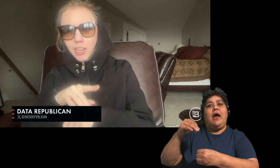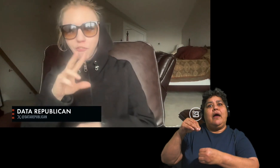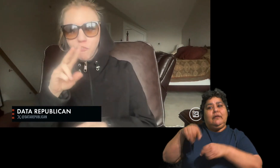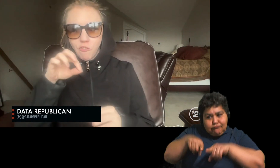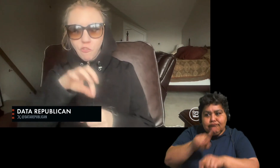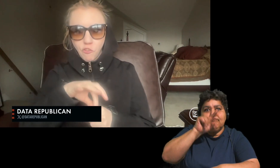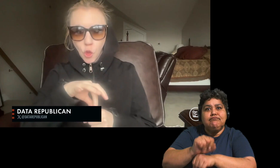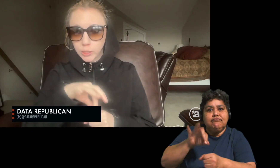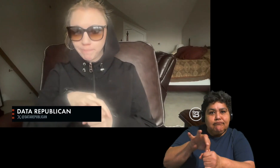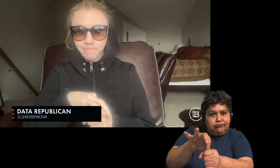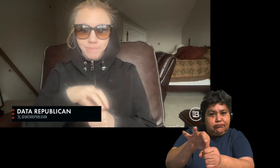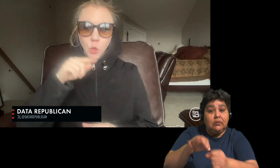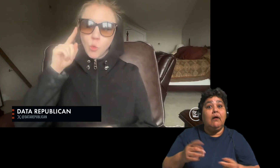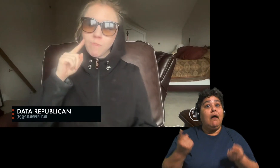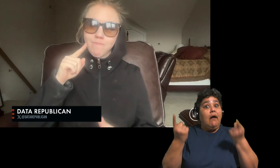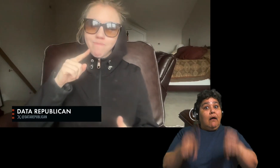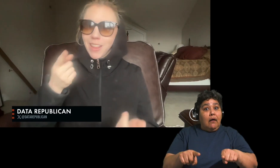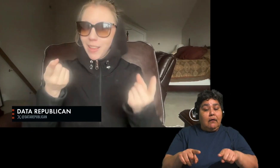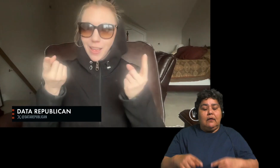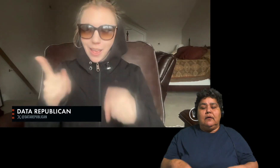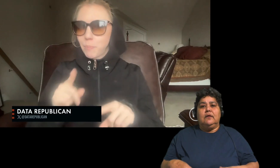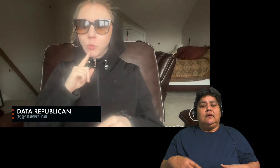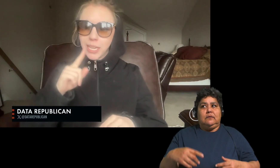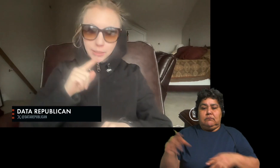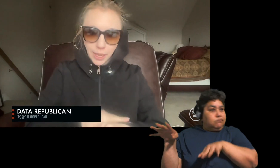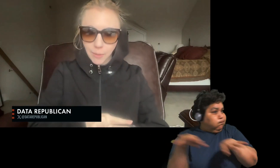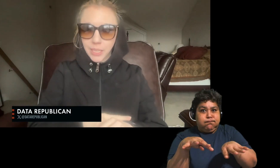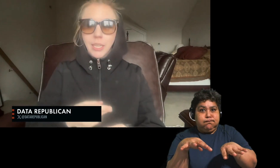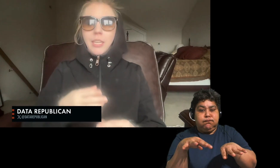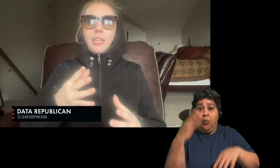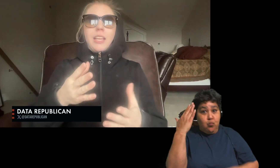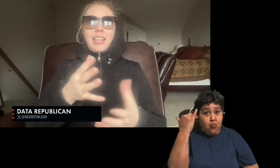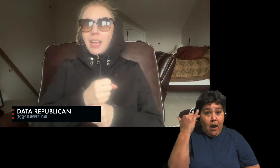tracked Florida votes in real time. And